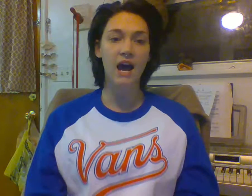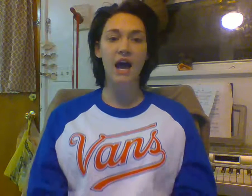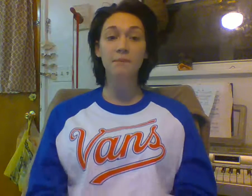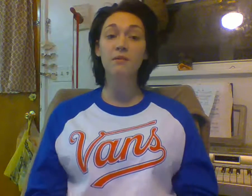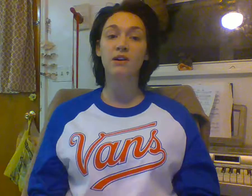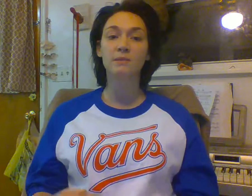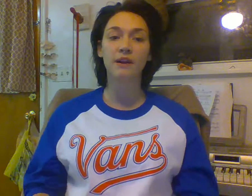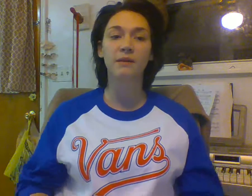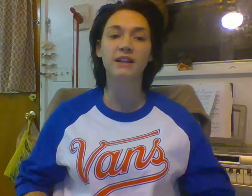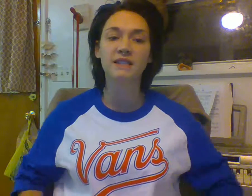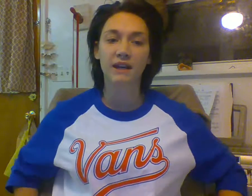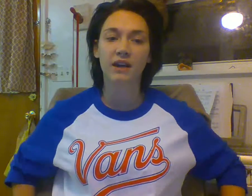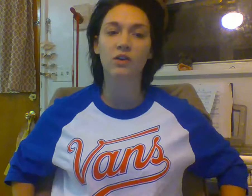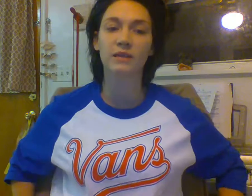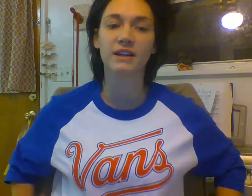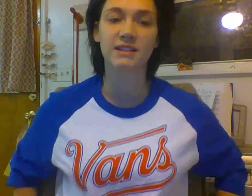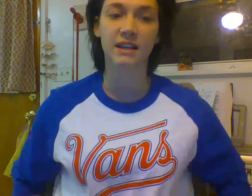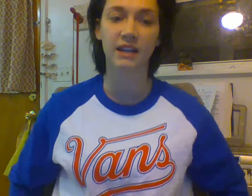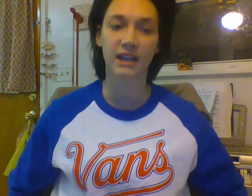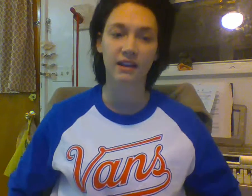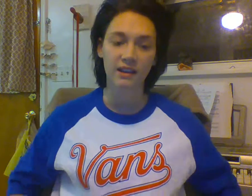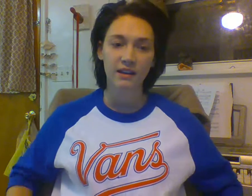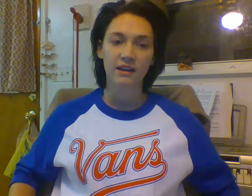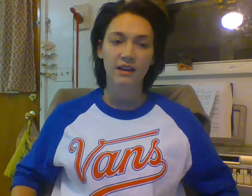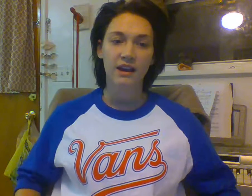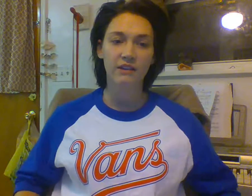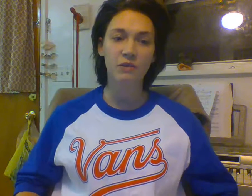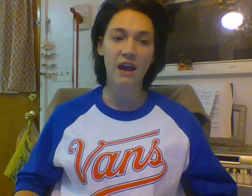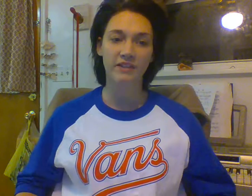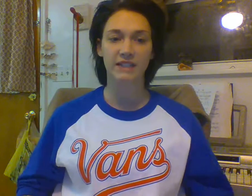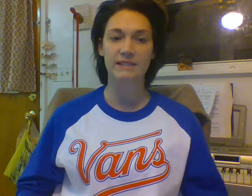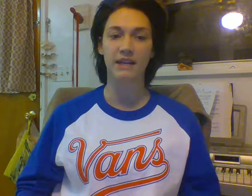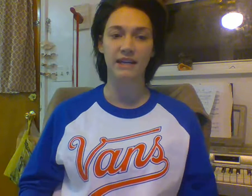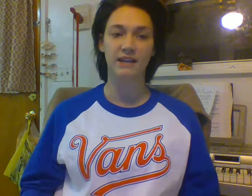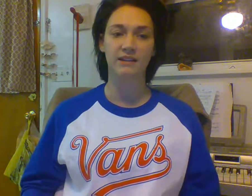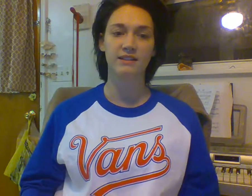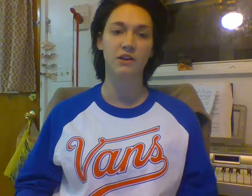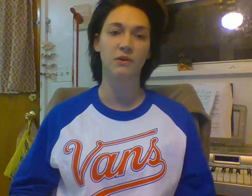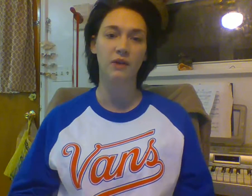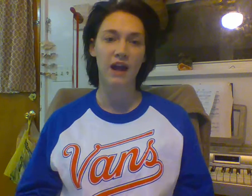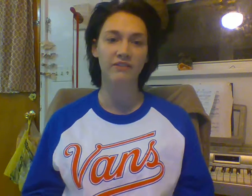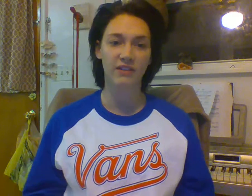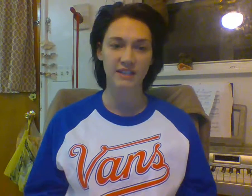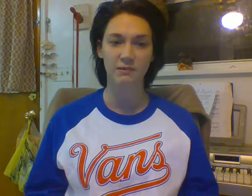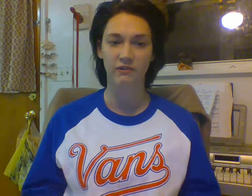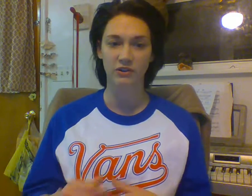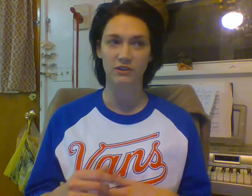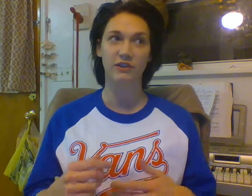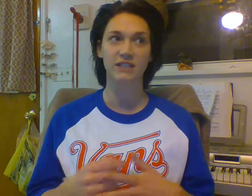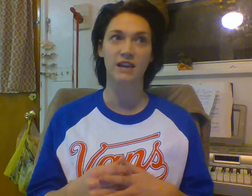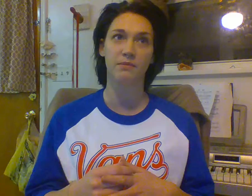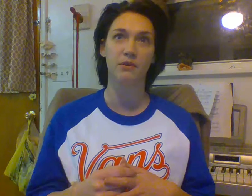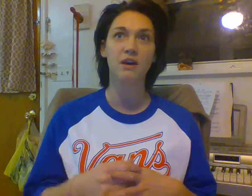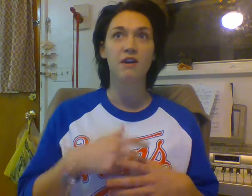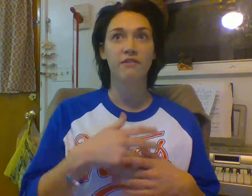I put multiply on my list, but only because if you have to explain it. So I've done this before. So for example,